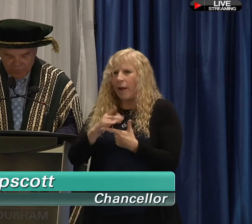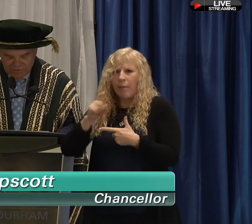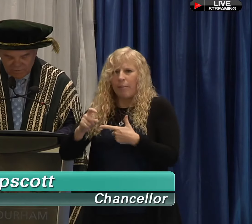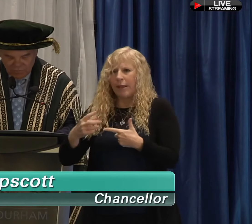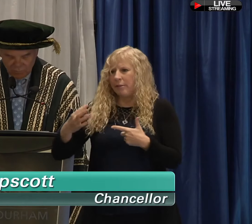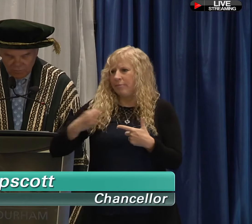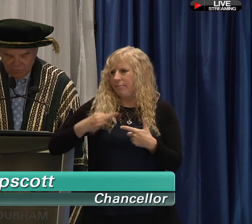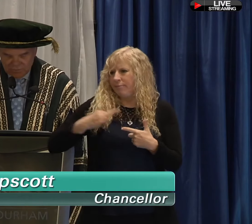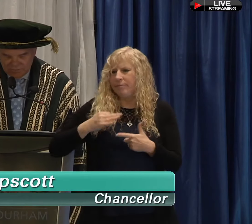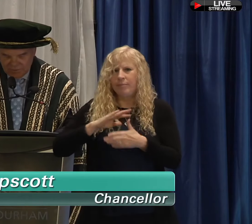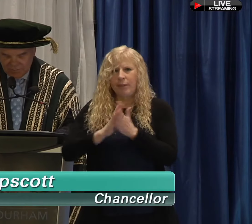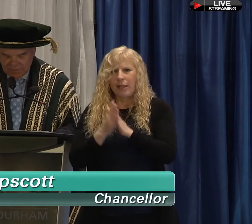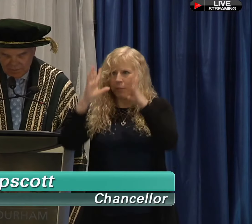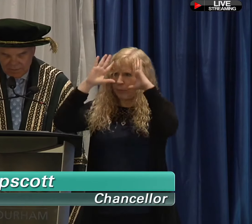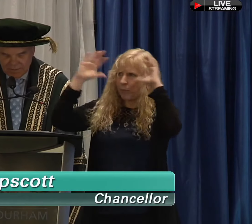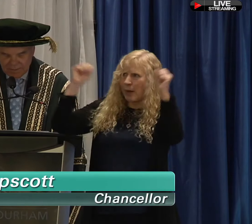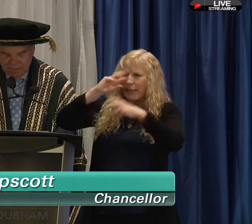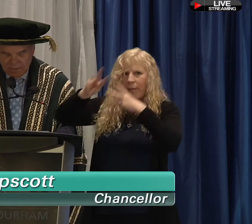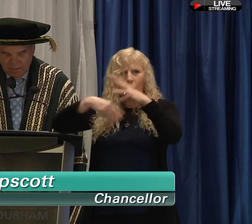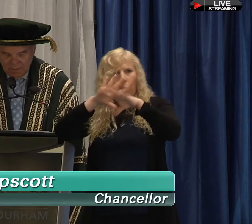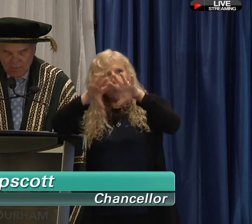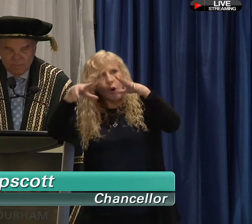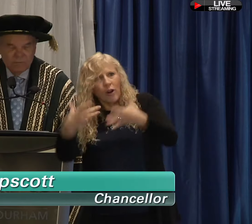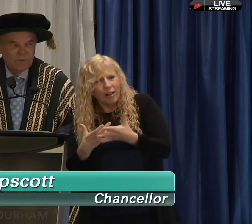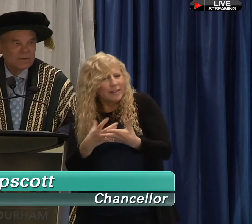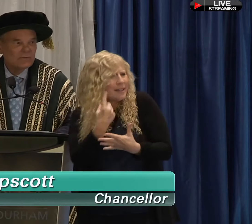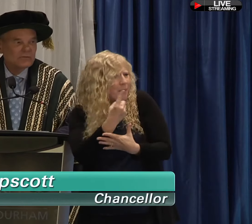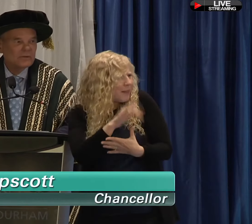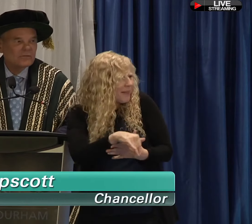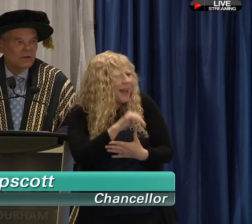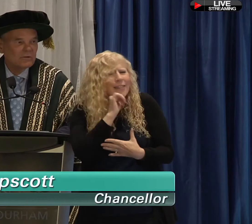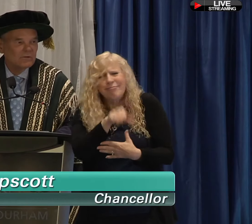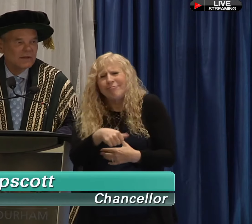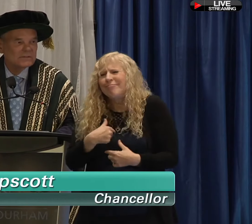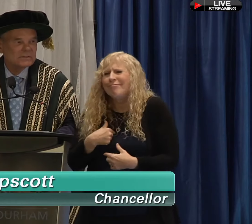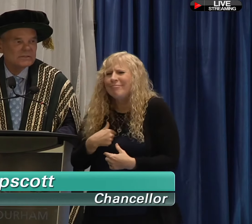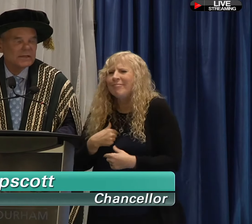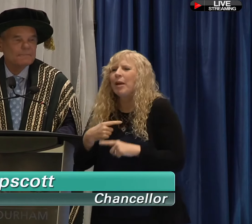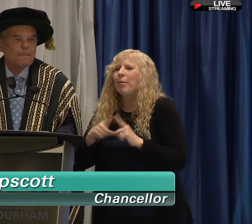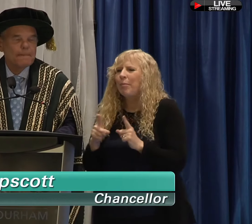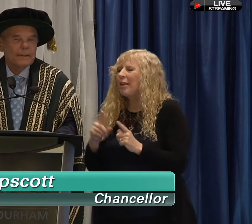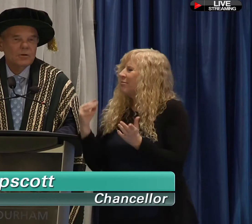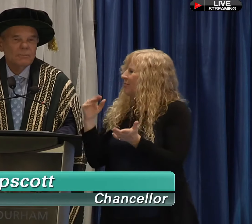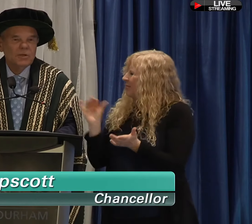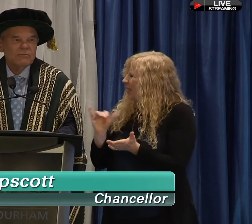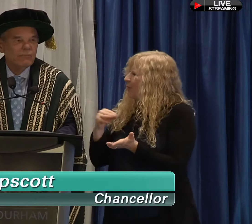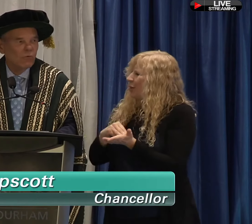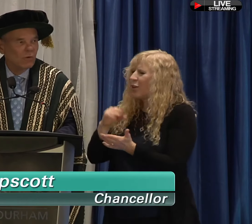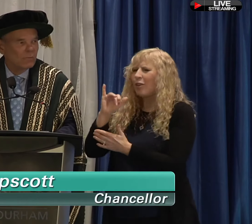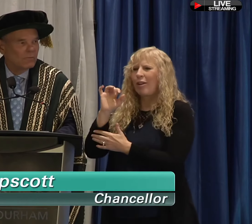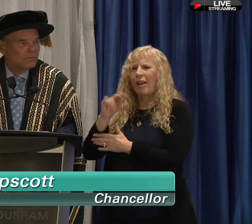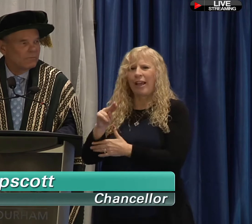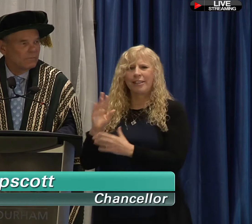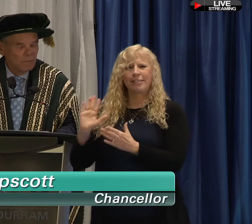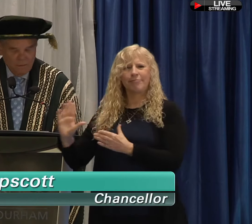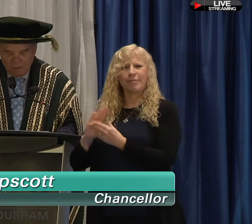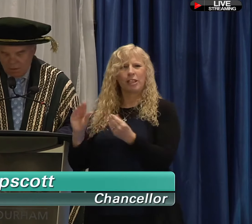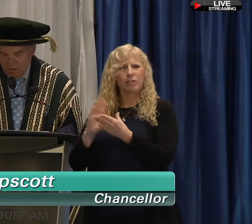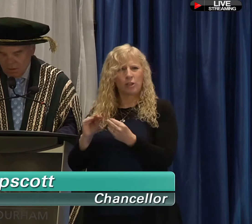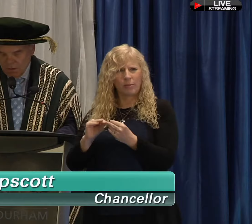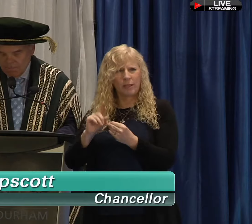candidate for president of the world or something like that. But really, as Dr. Eisen said, you know, be informed.